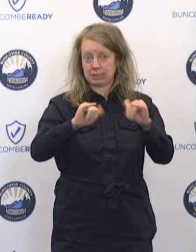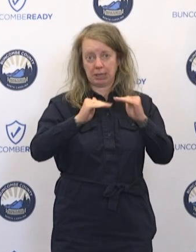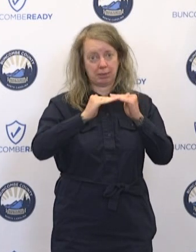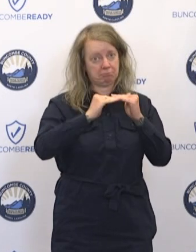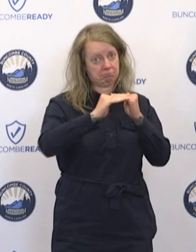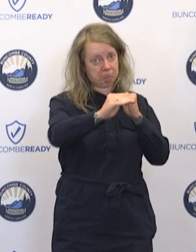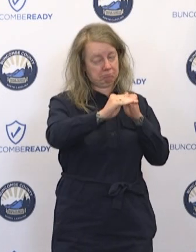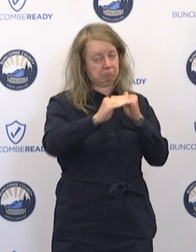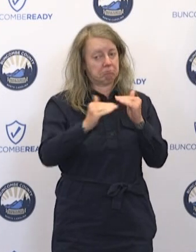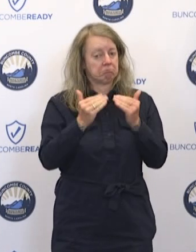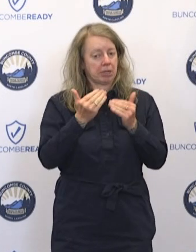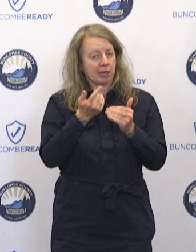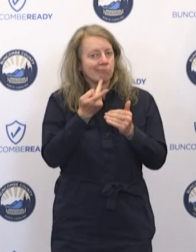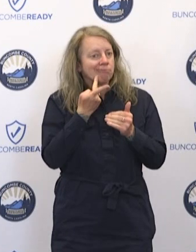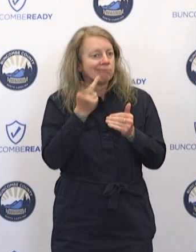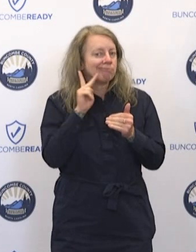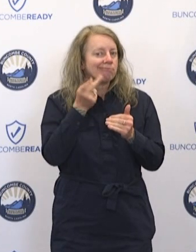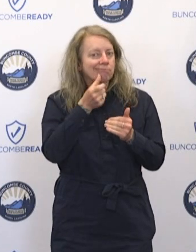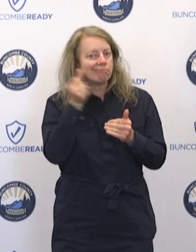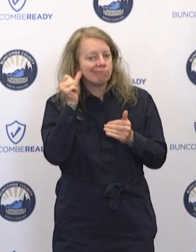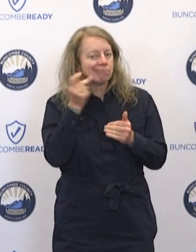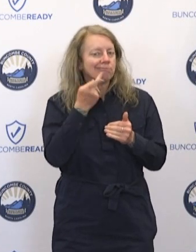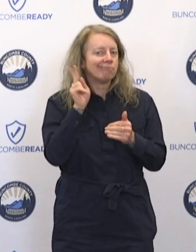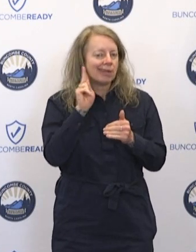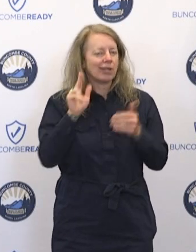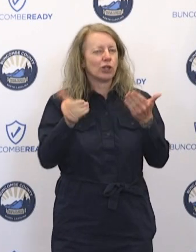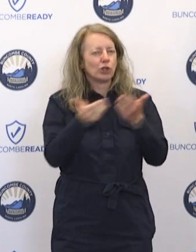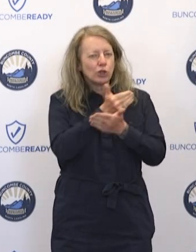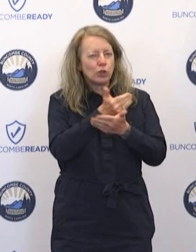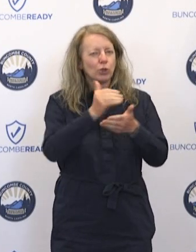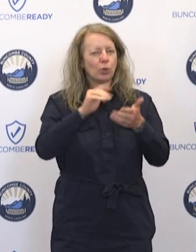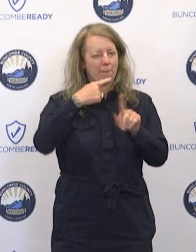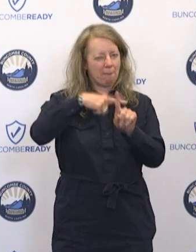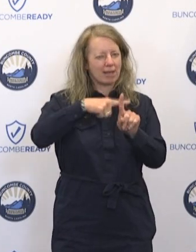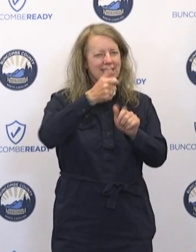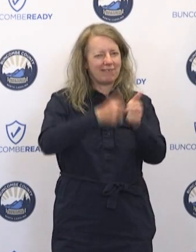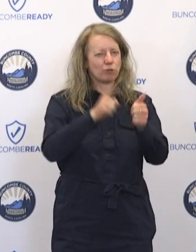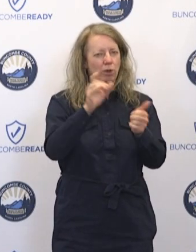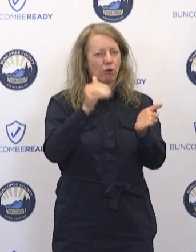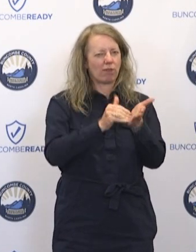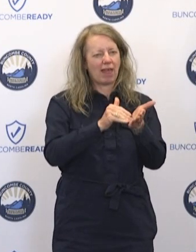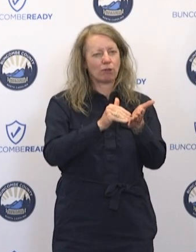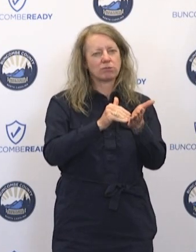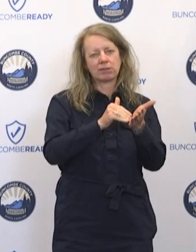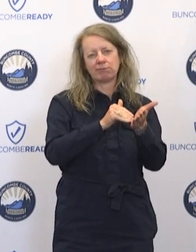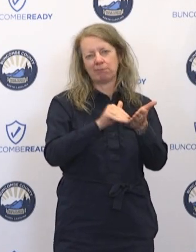last couple of days, our new cases per 100,000 rate being in the 80s.